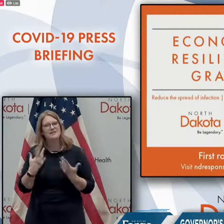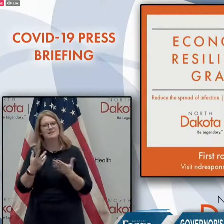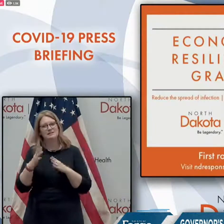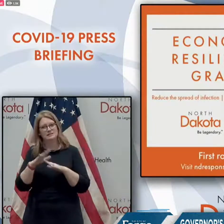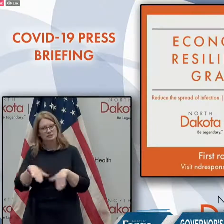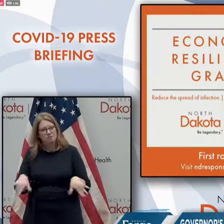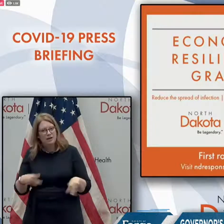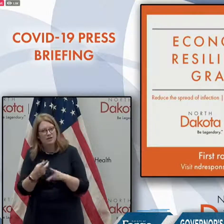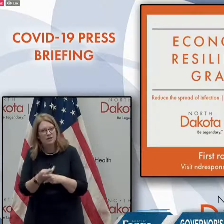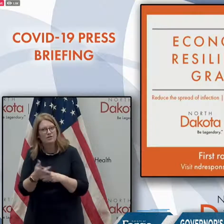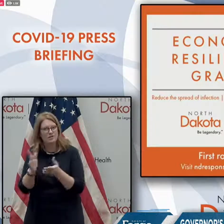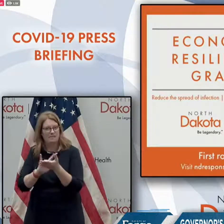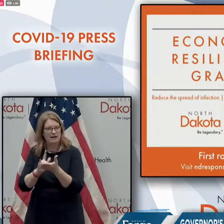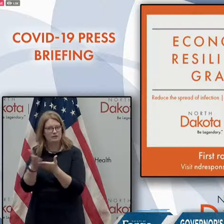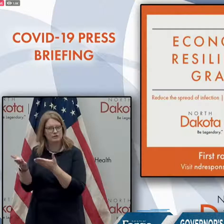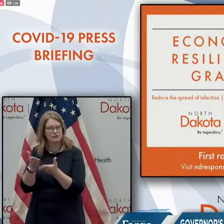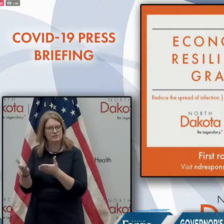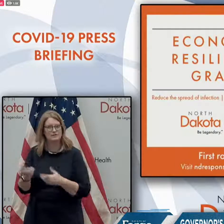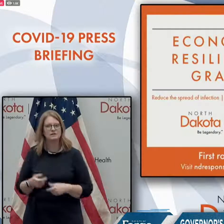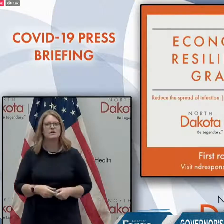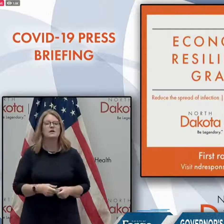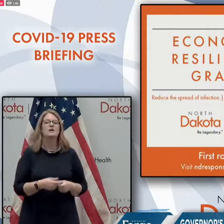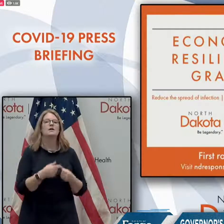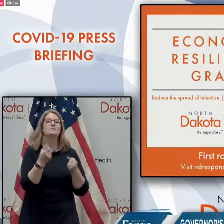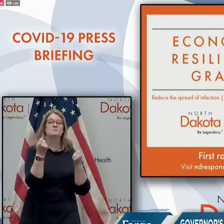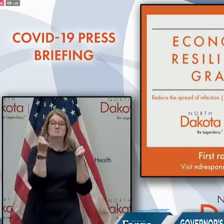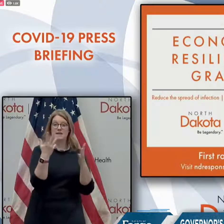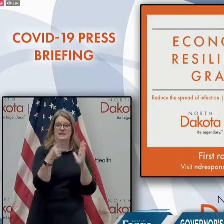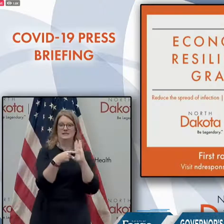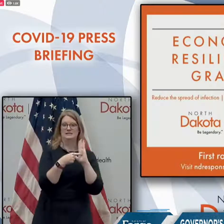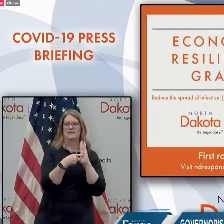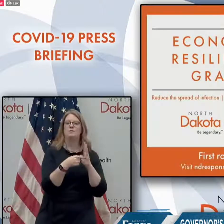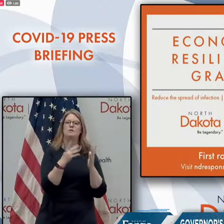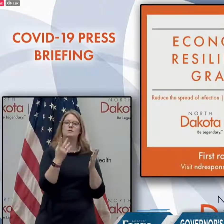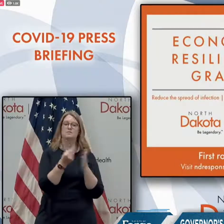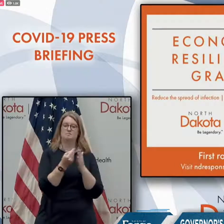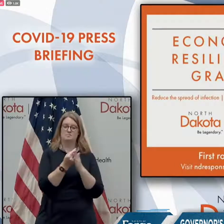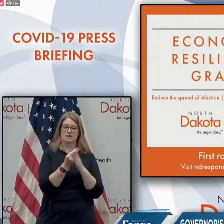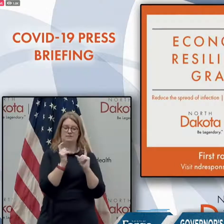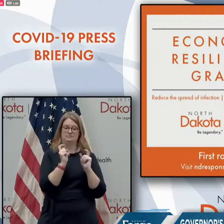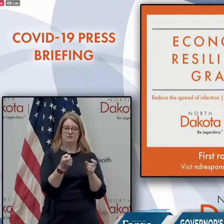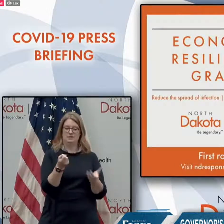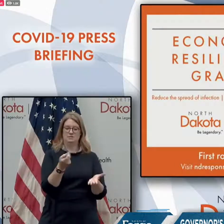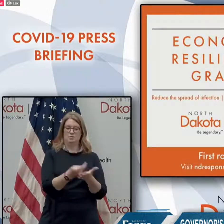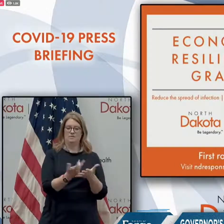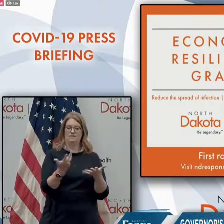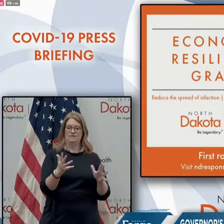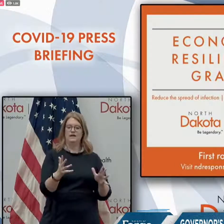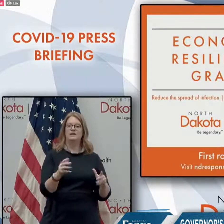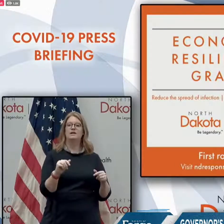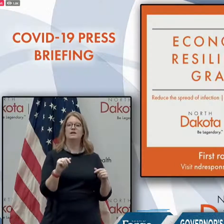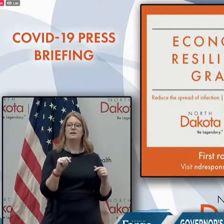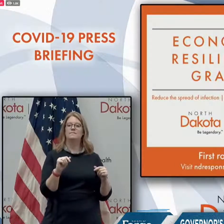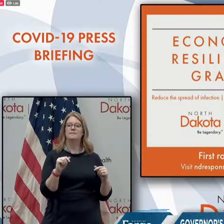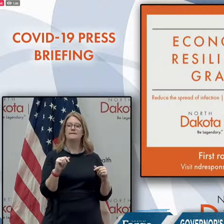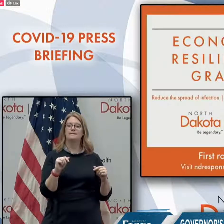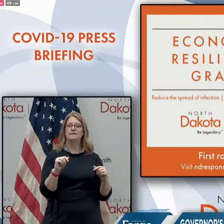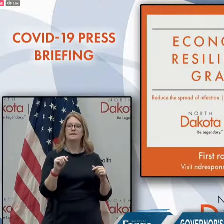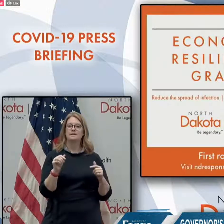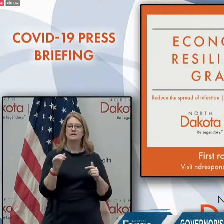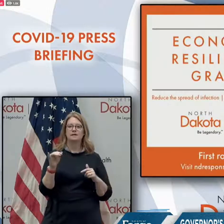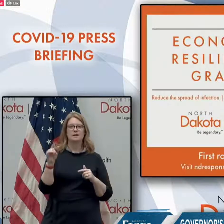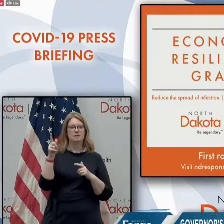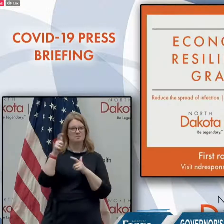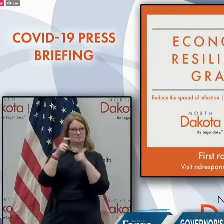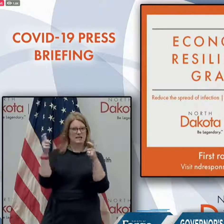medical services. A number of examples of grants that have already been approved already, including a large